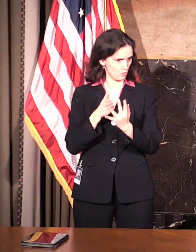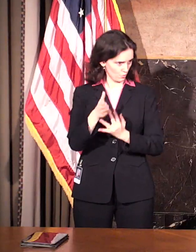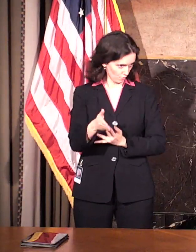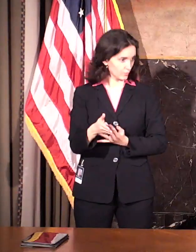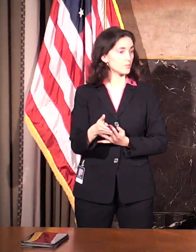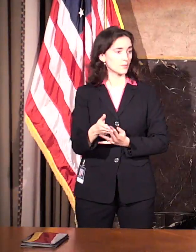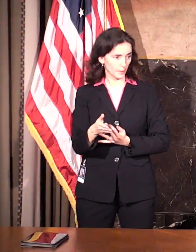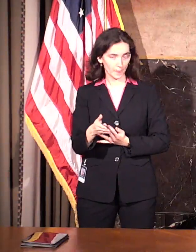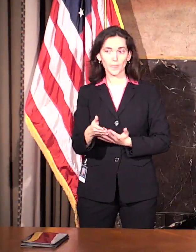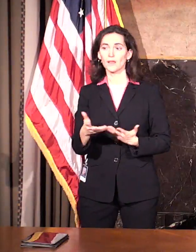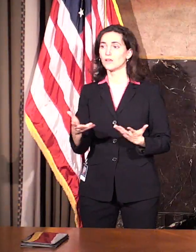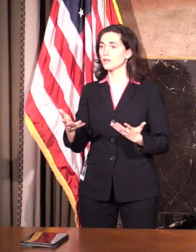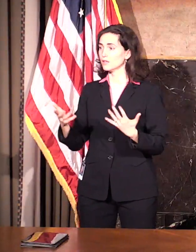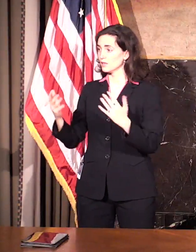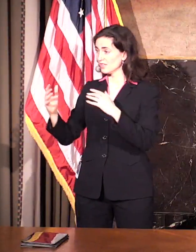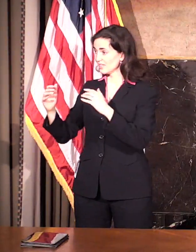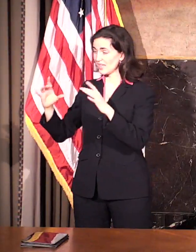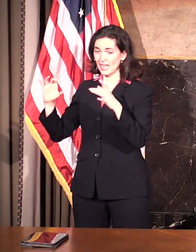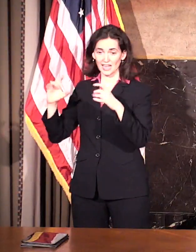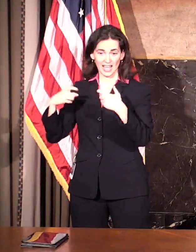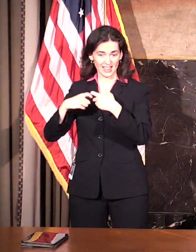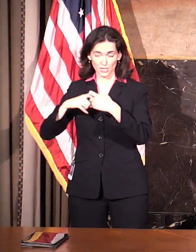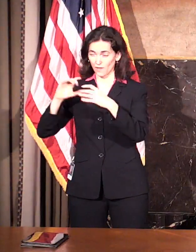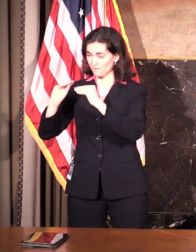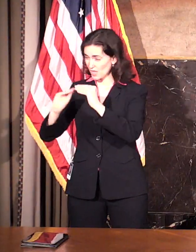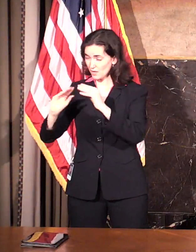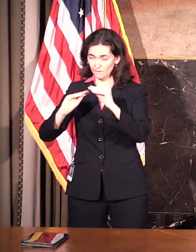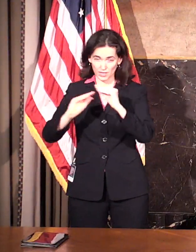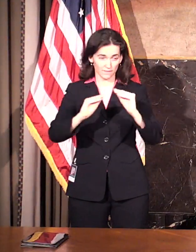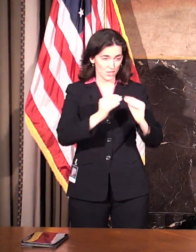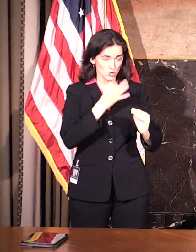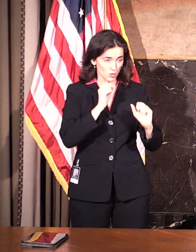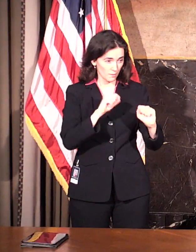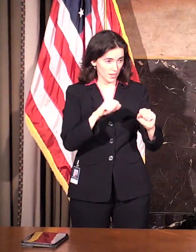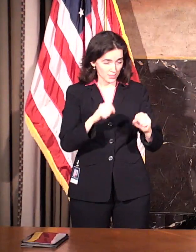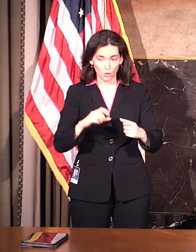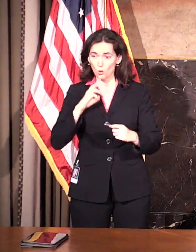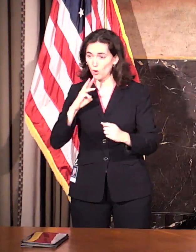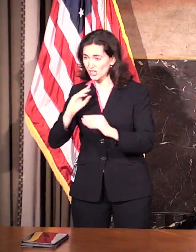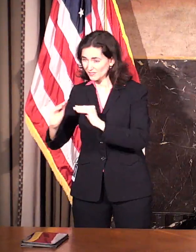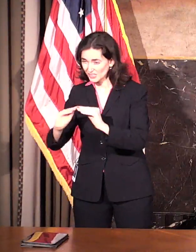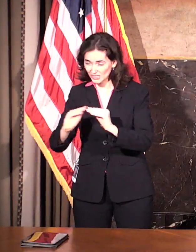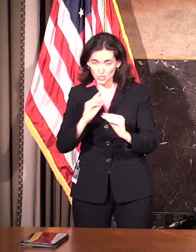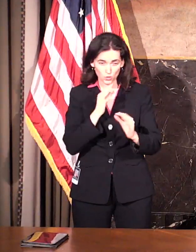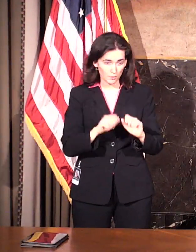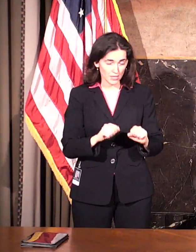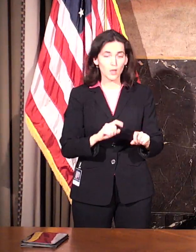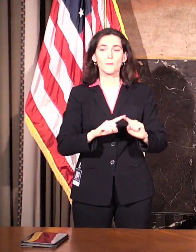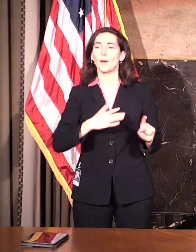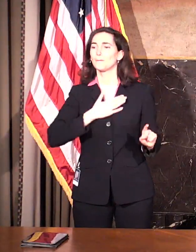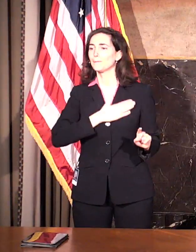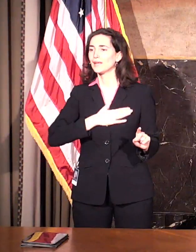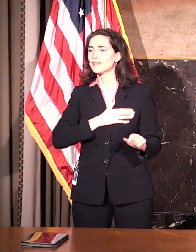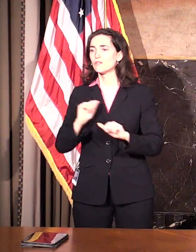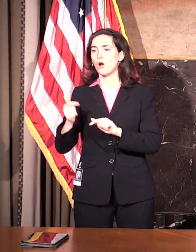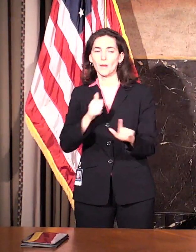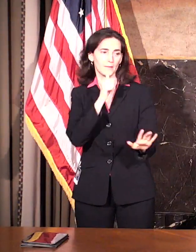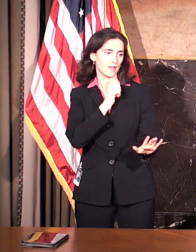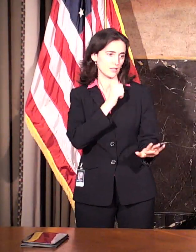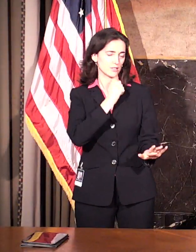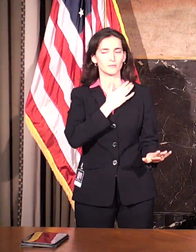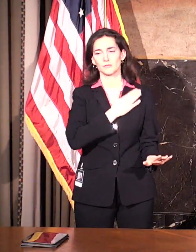these systems repaired just as soon as we possibly can. But I do need everybody to please be patient and